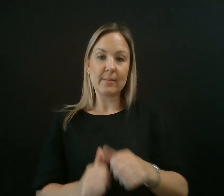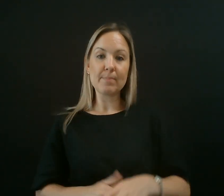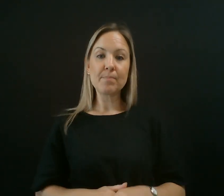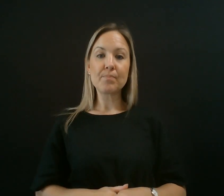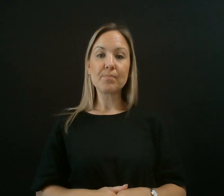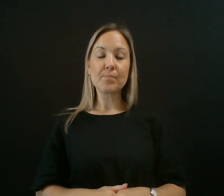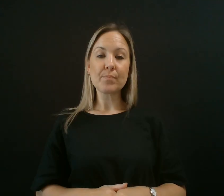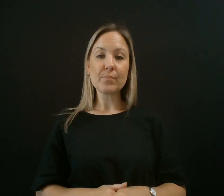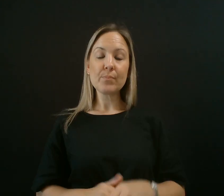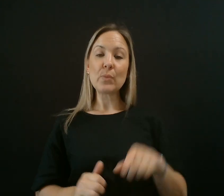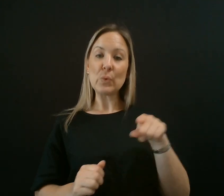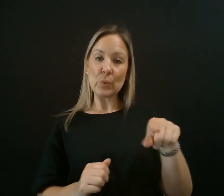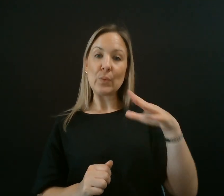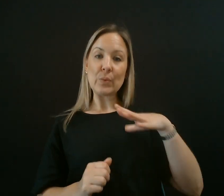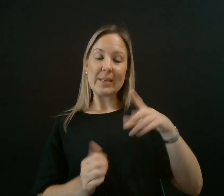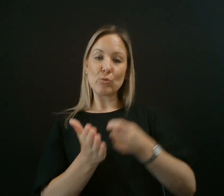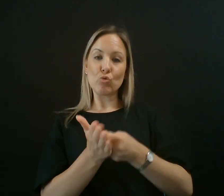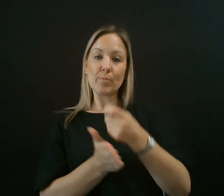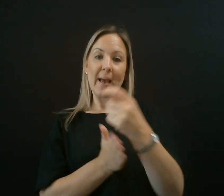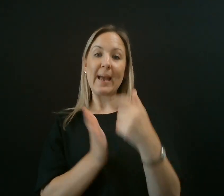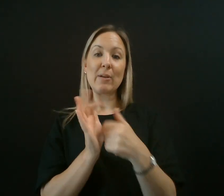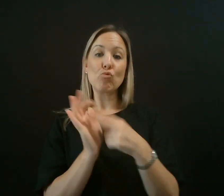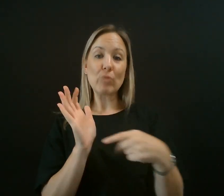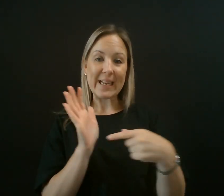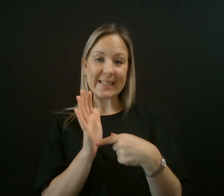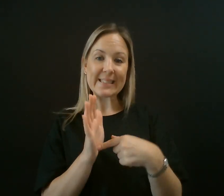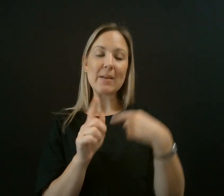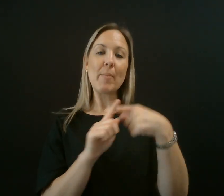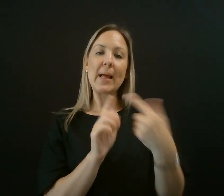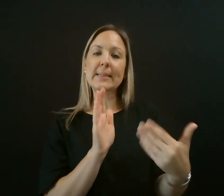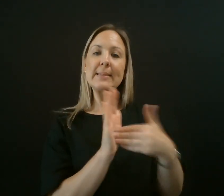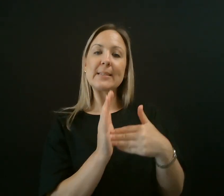You will have to pay rent and some other charges, for example, electricity.